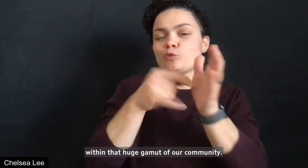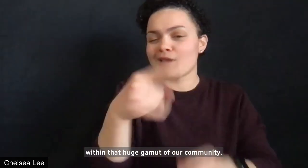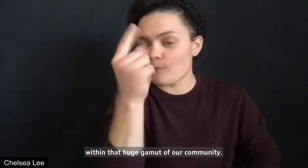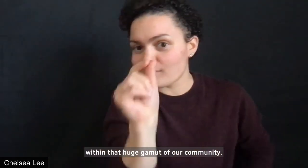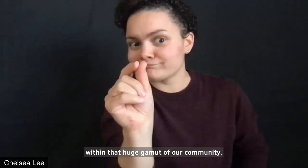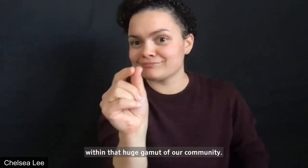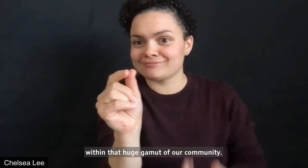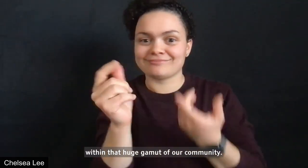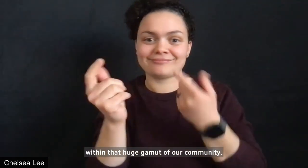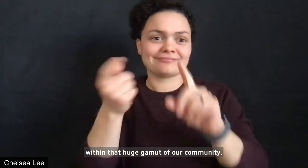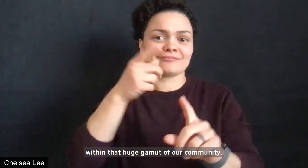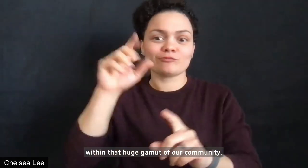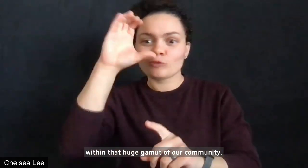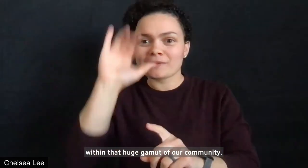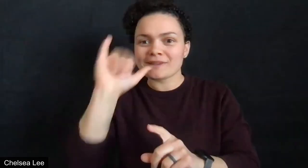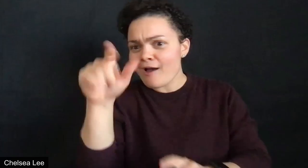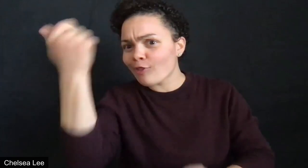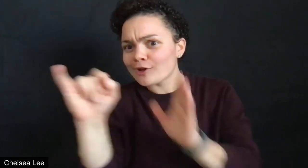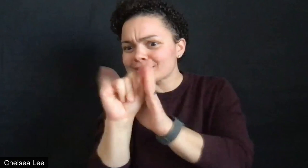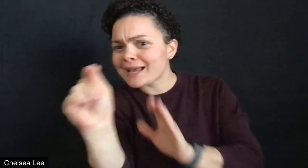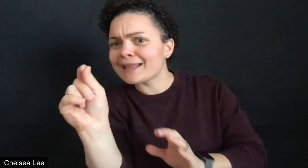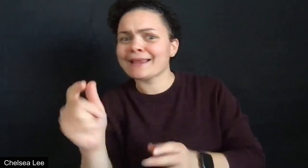that huge gamut of our community.